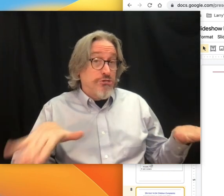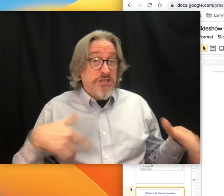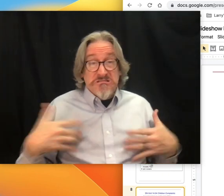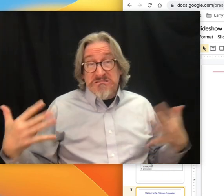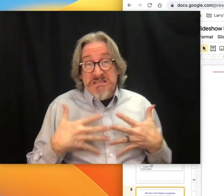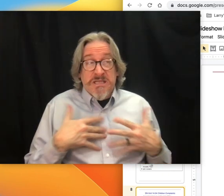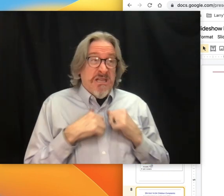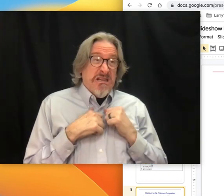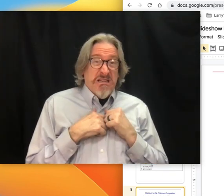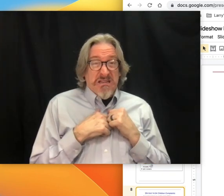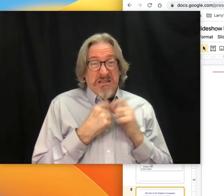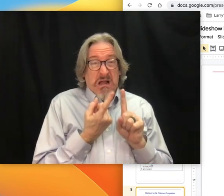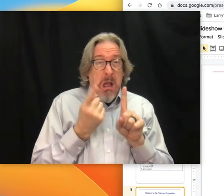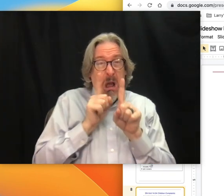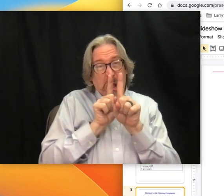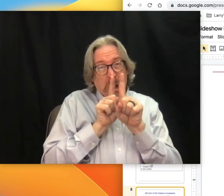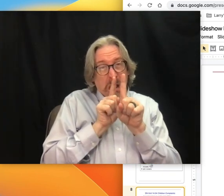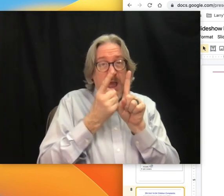Children